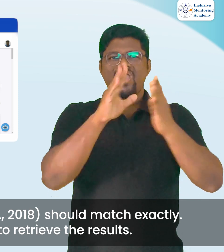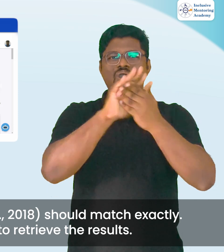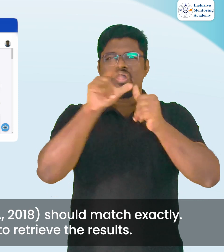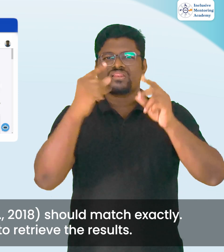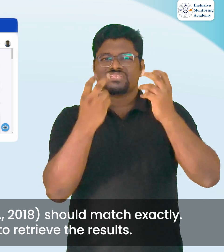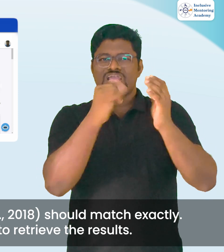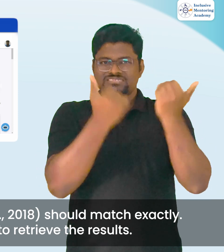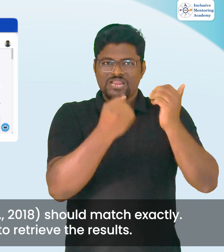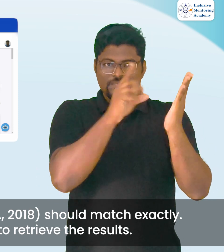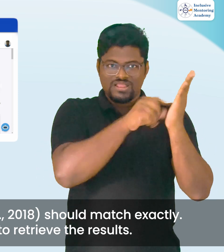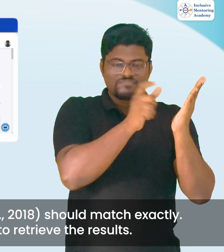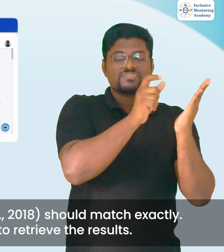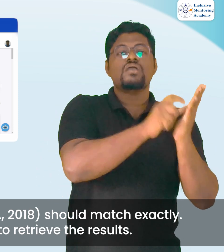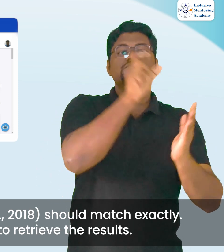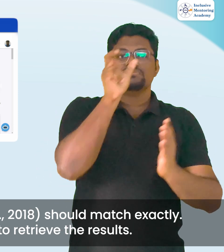retrieve the results.